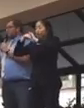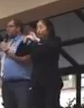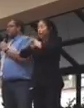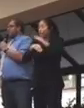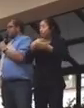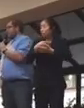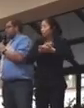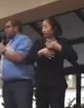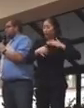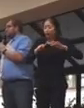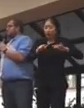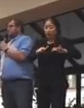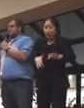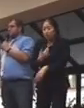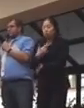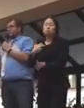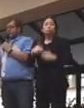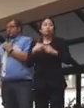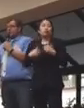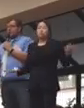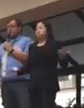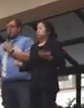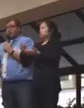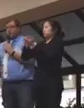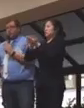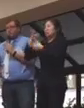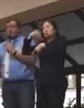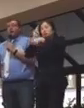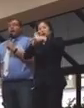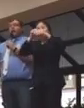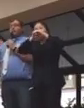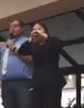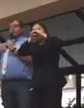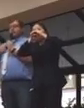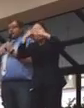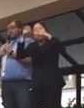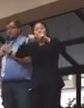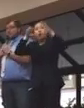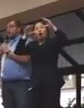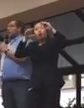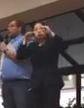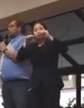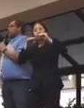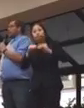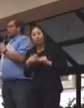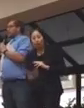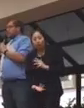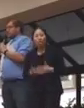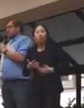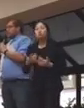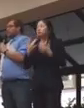Sure, that's a problem. Losing money is always a problem. In my opinion,